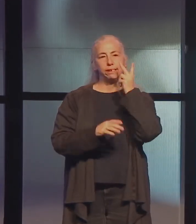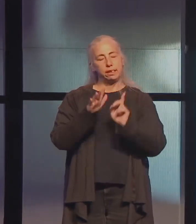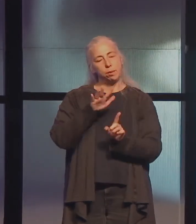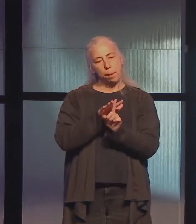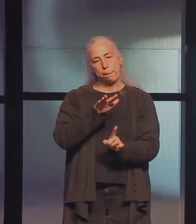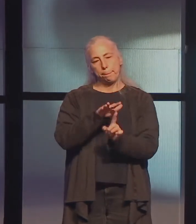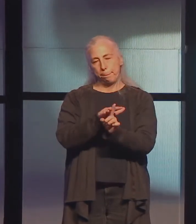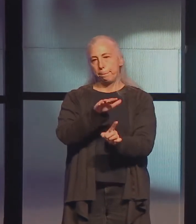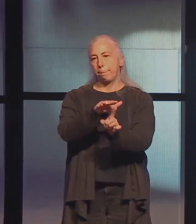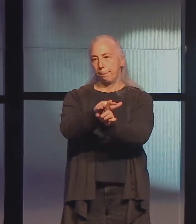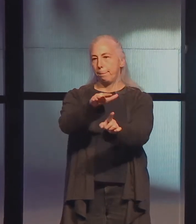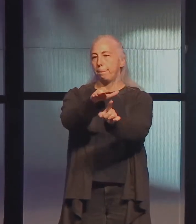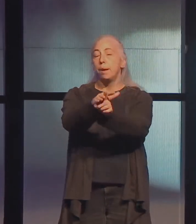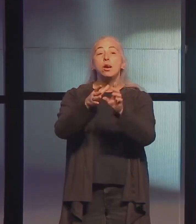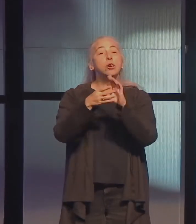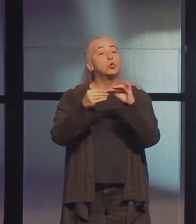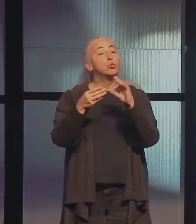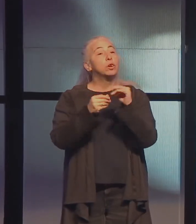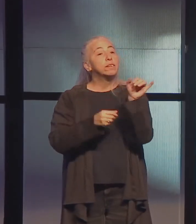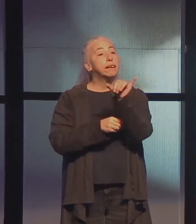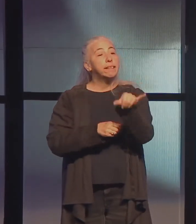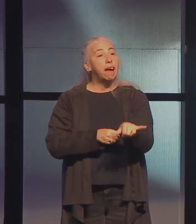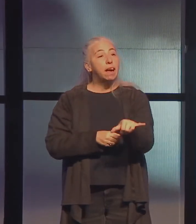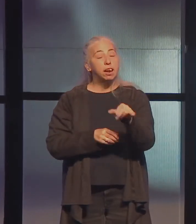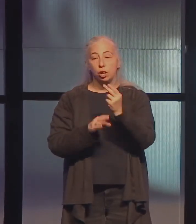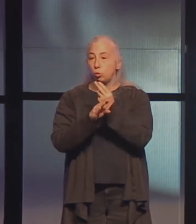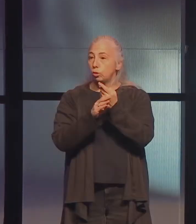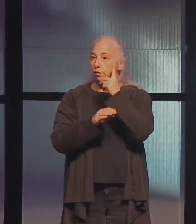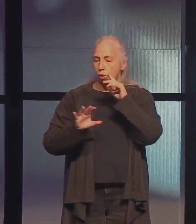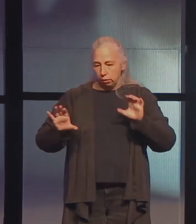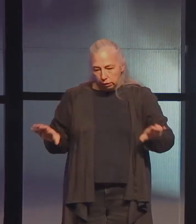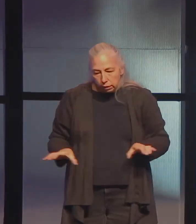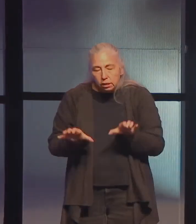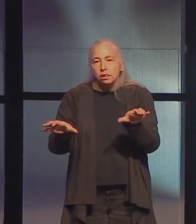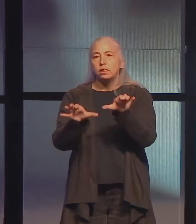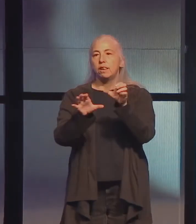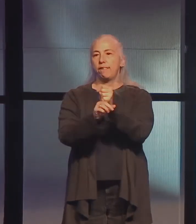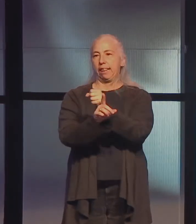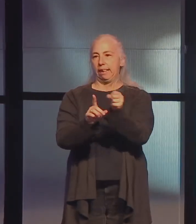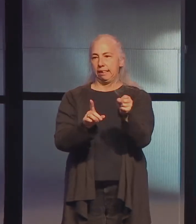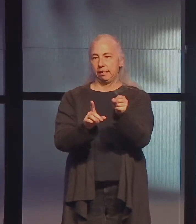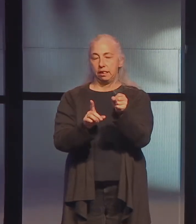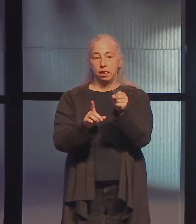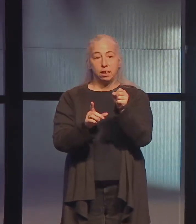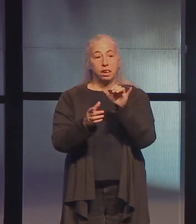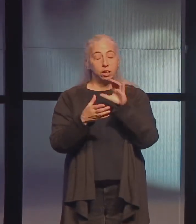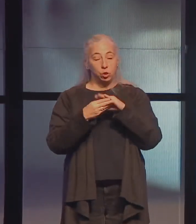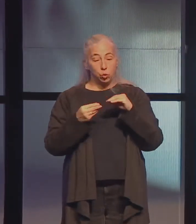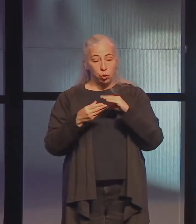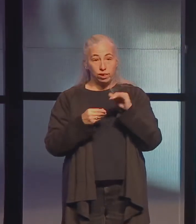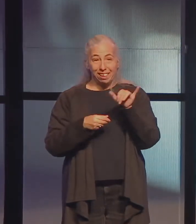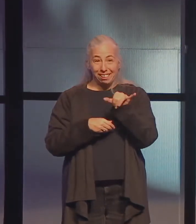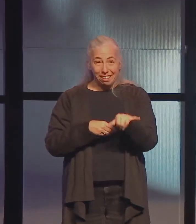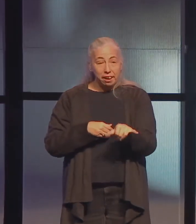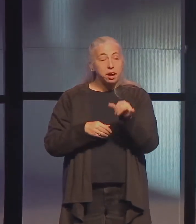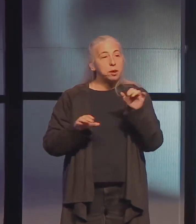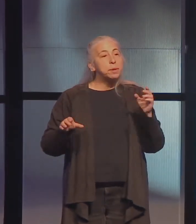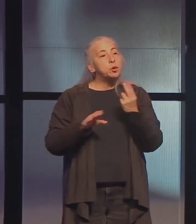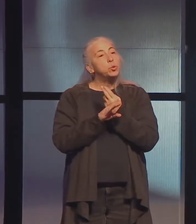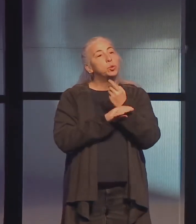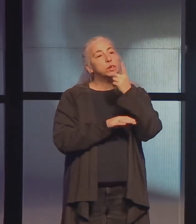this have been used to baptize violence, have been used to other. It's this story, it's